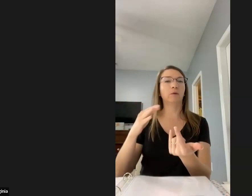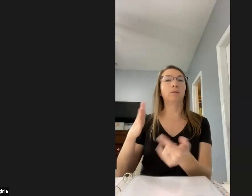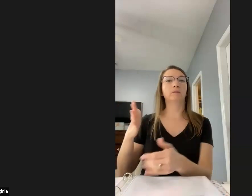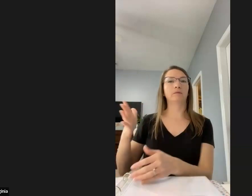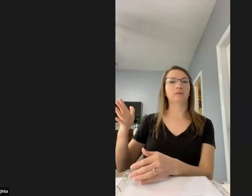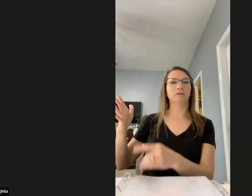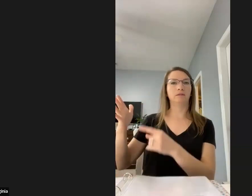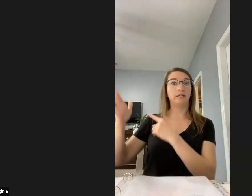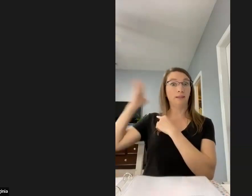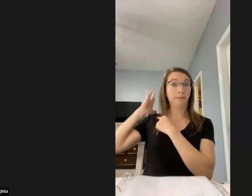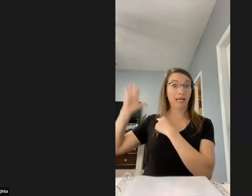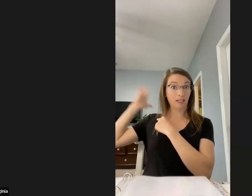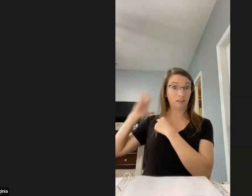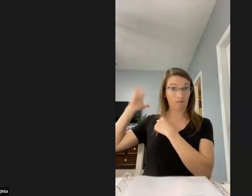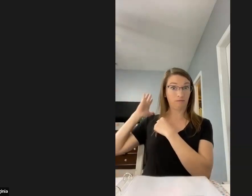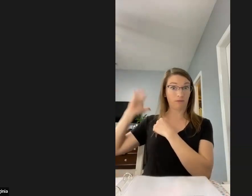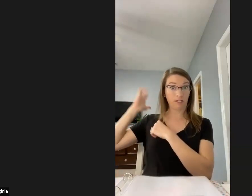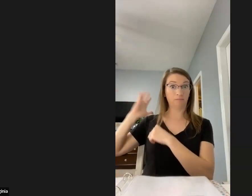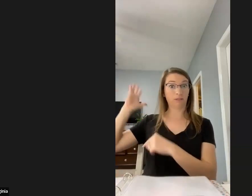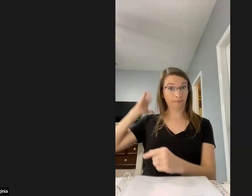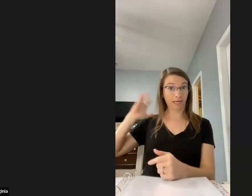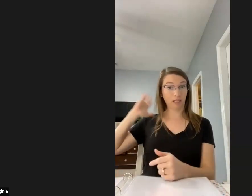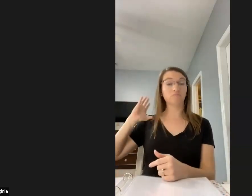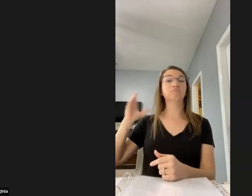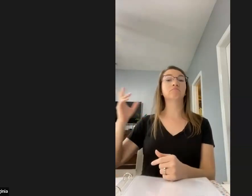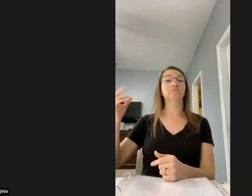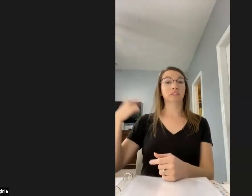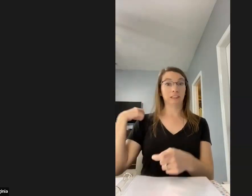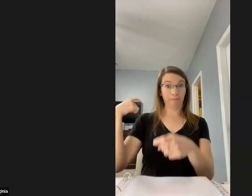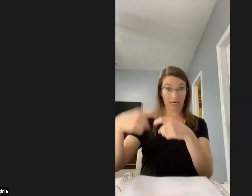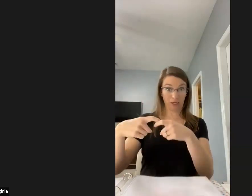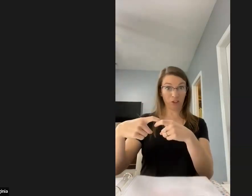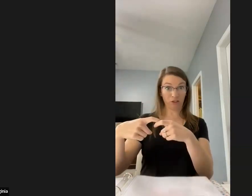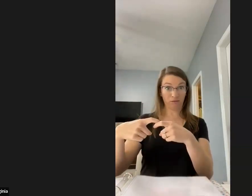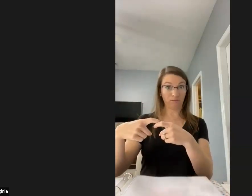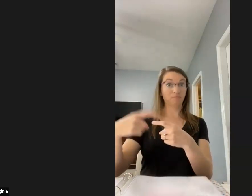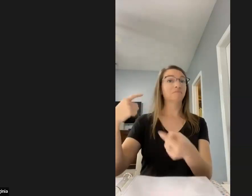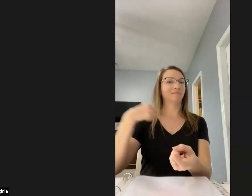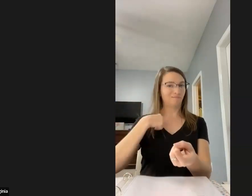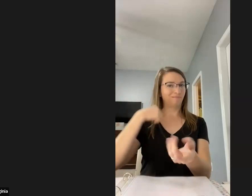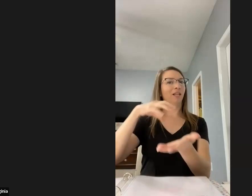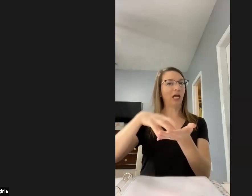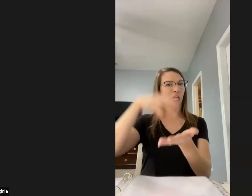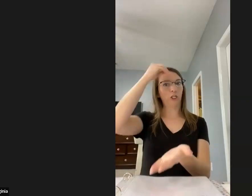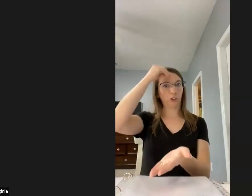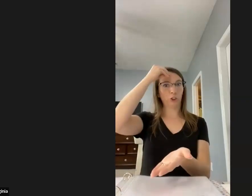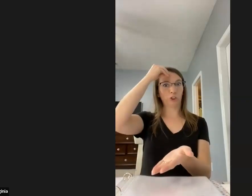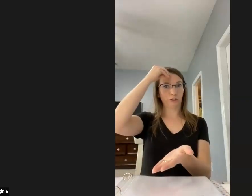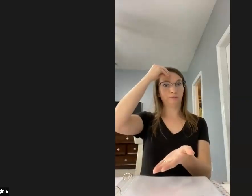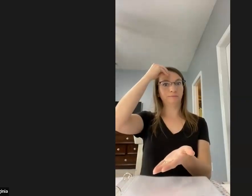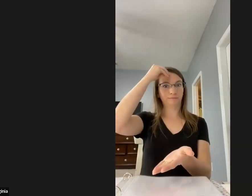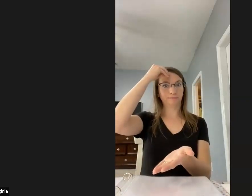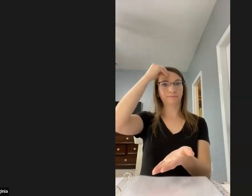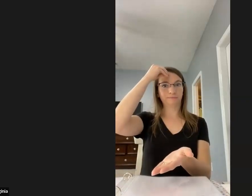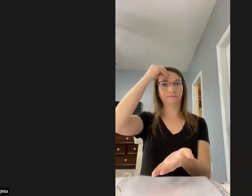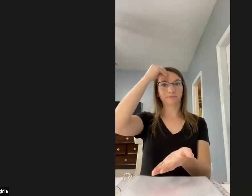so in the past, right? In the past, Spanish, I learned.